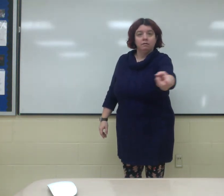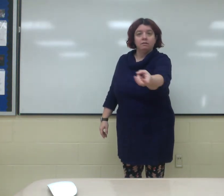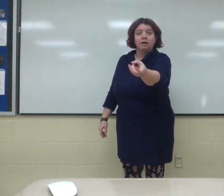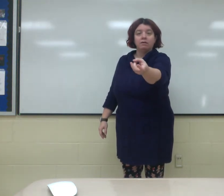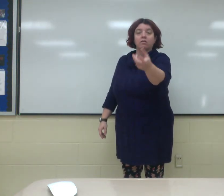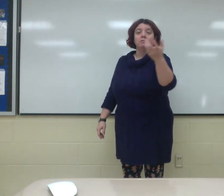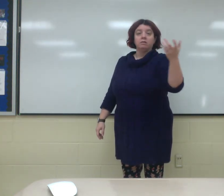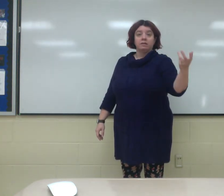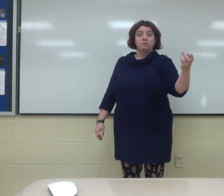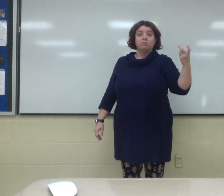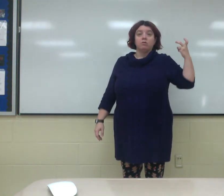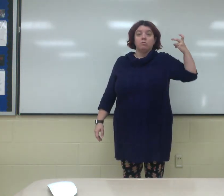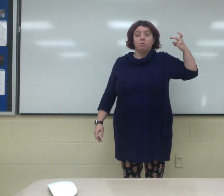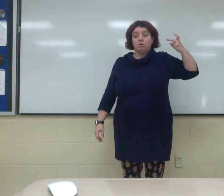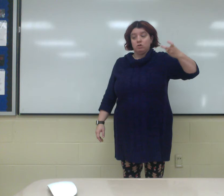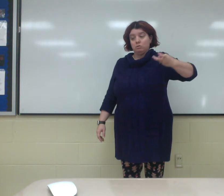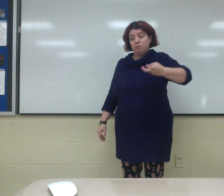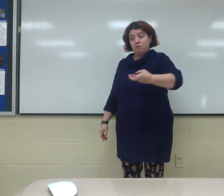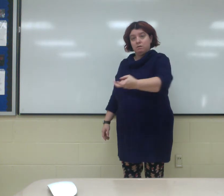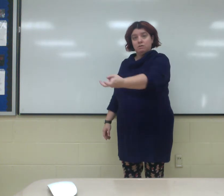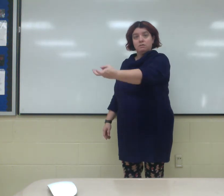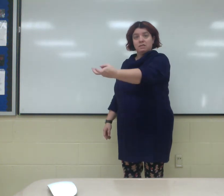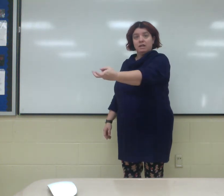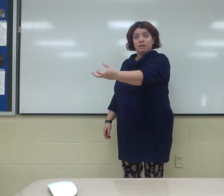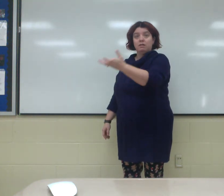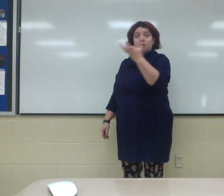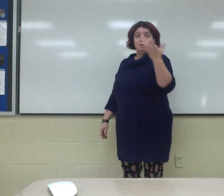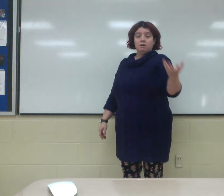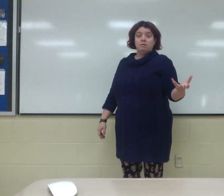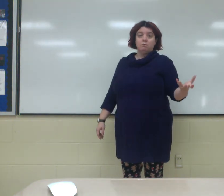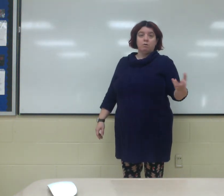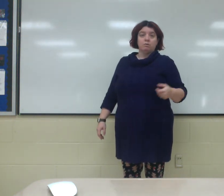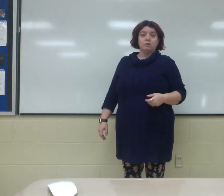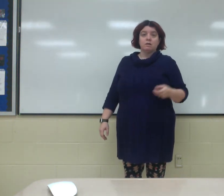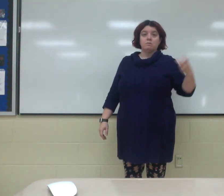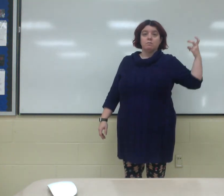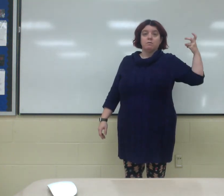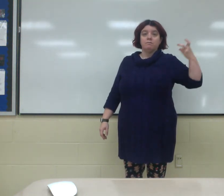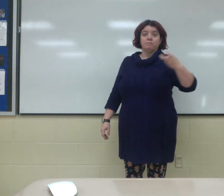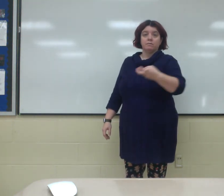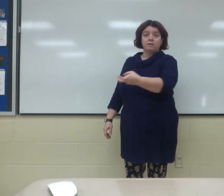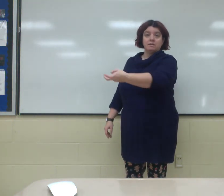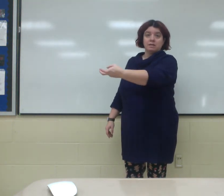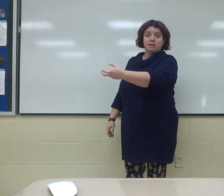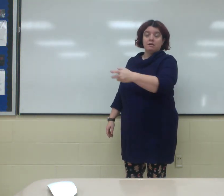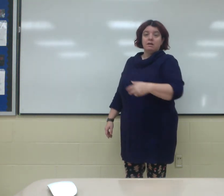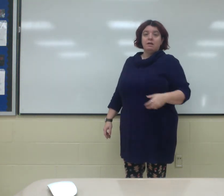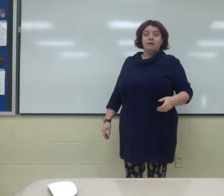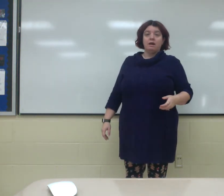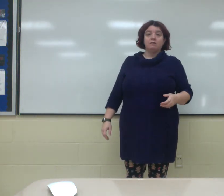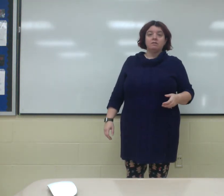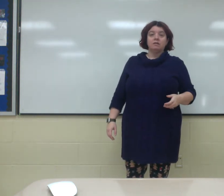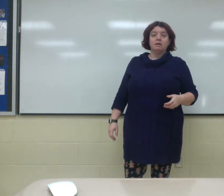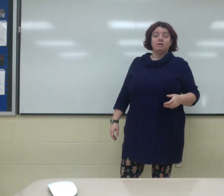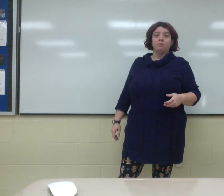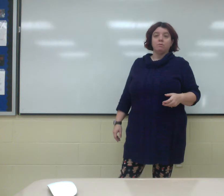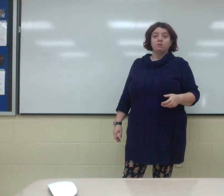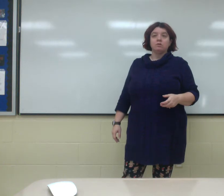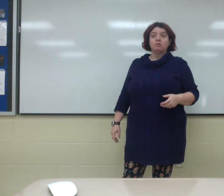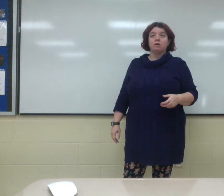down a hill? Yes, you could. Or it could just be sledding. Both are acceptable. Sledding. Now, obviously, if you were just talking